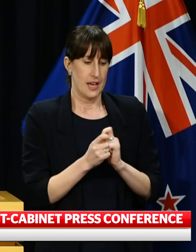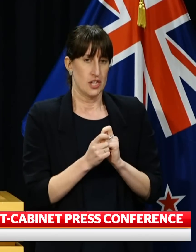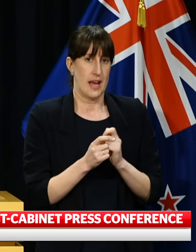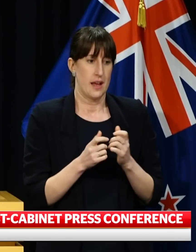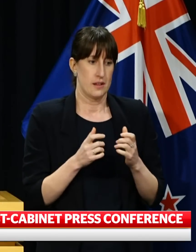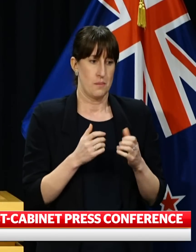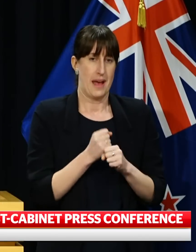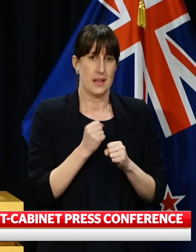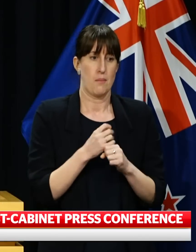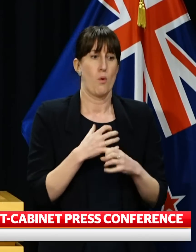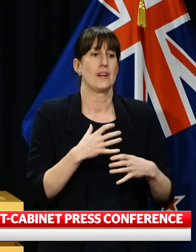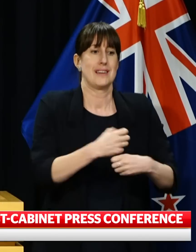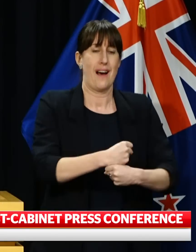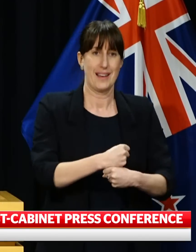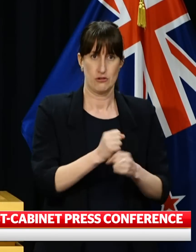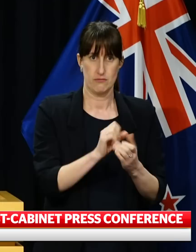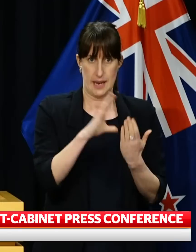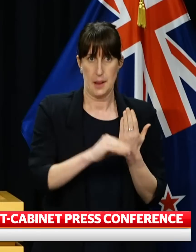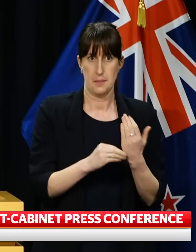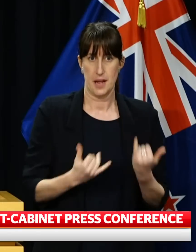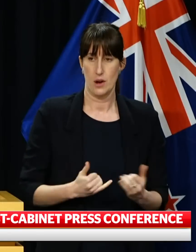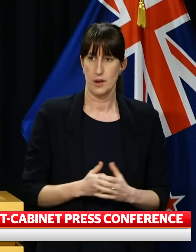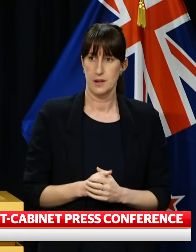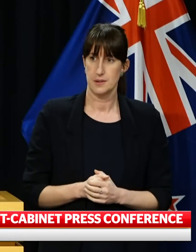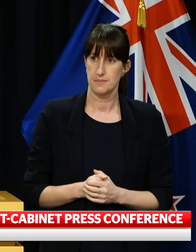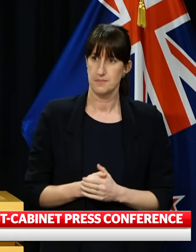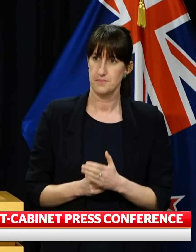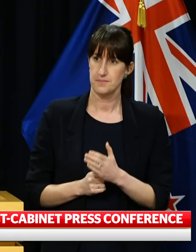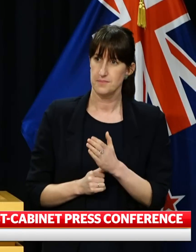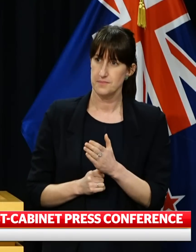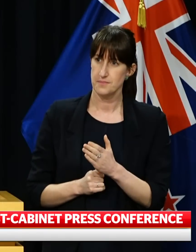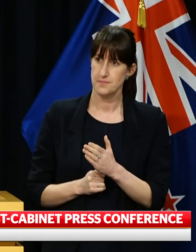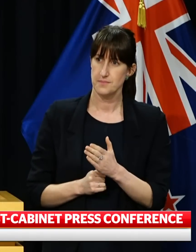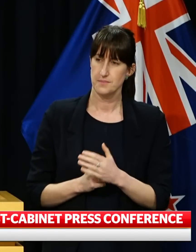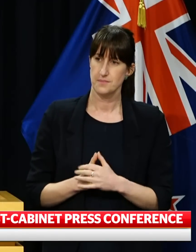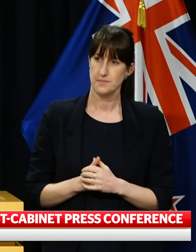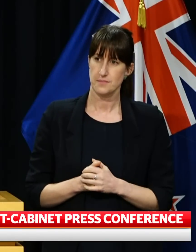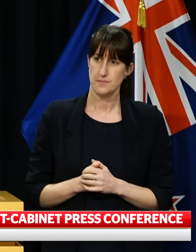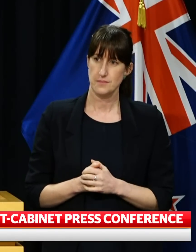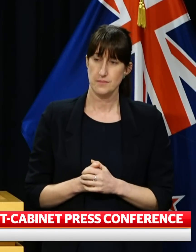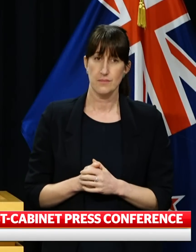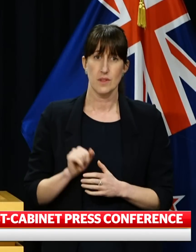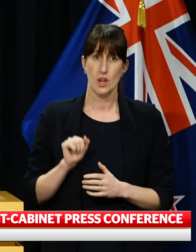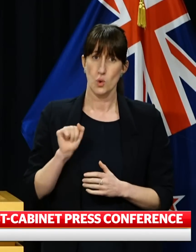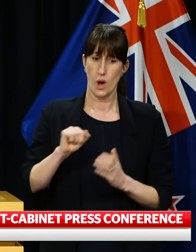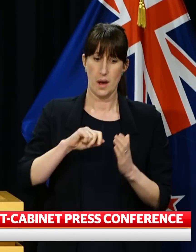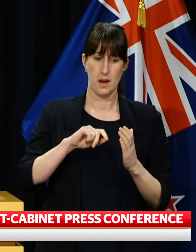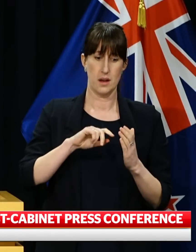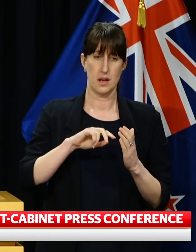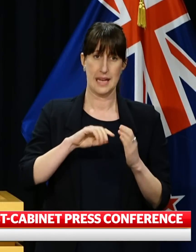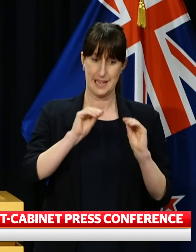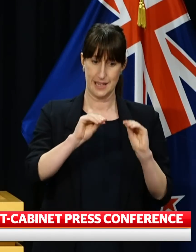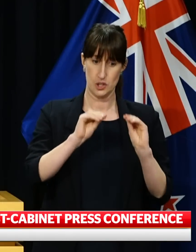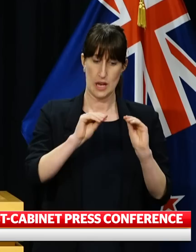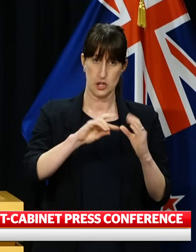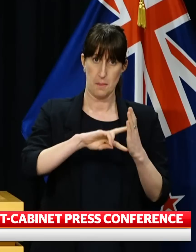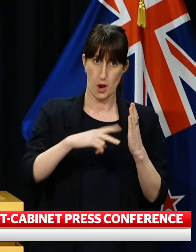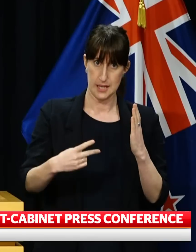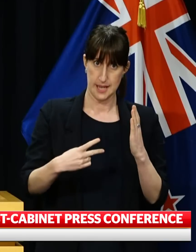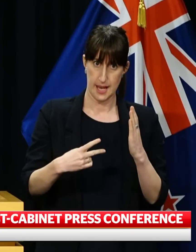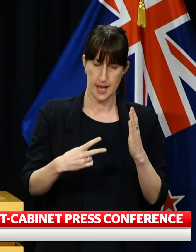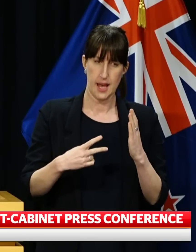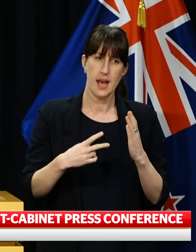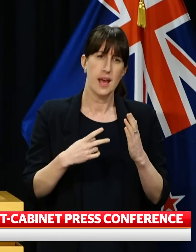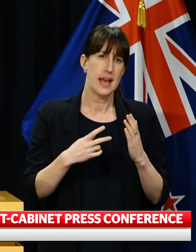Is there anything in the policy you're proposing that is about time spent on reading, writing and math, or is it all just related